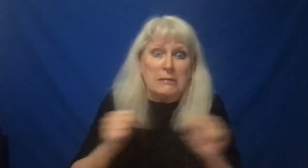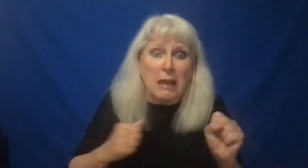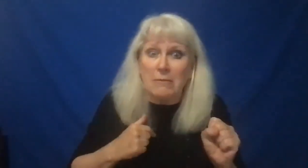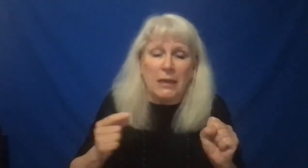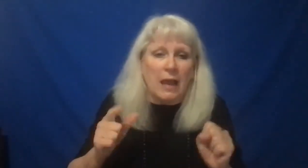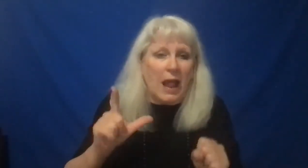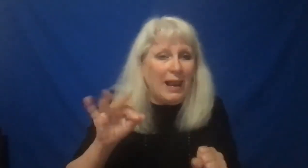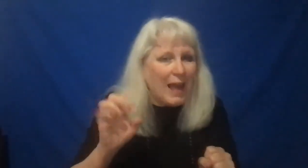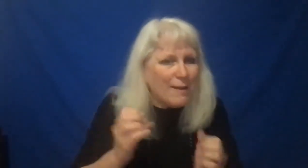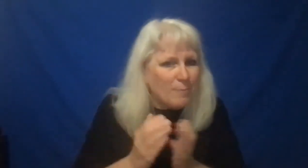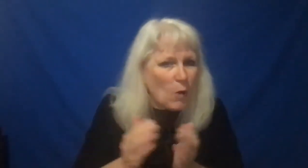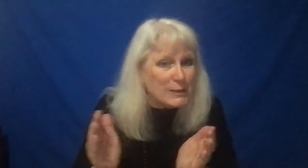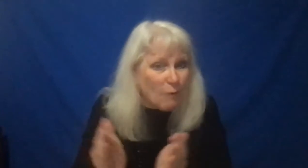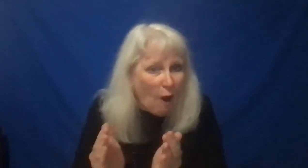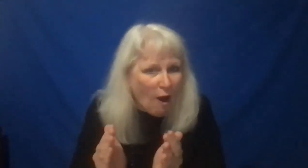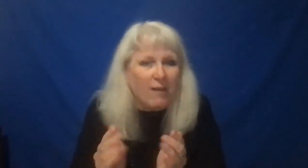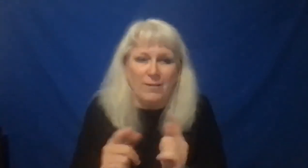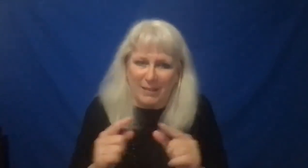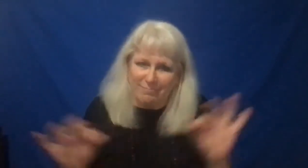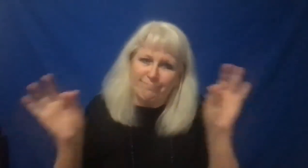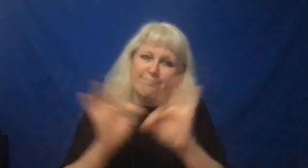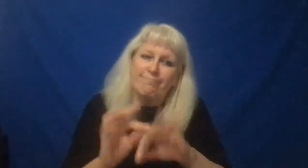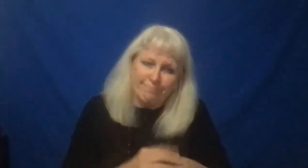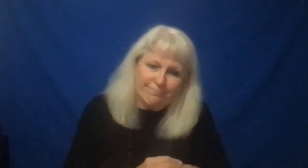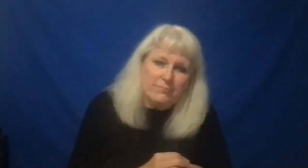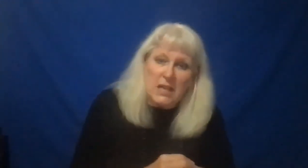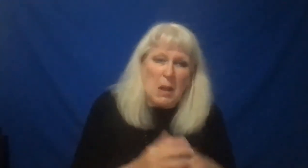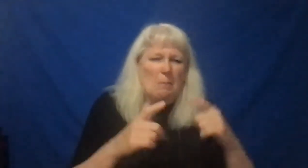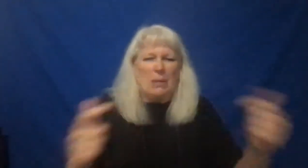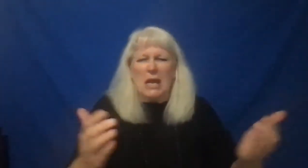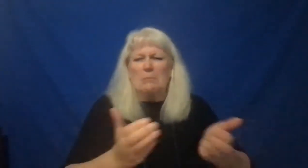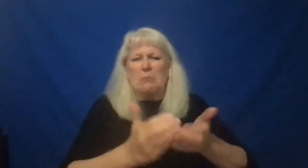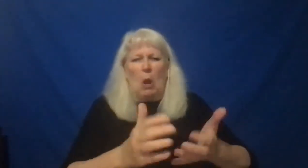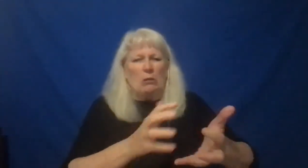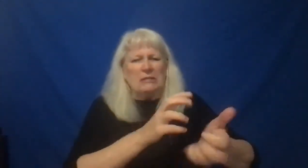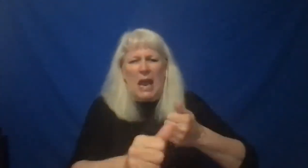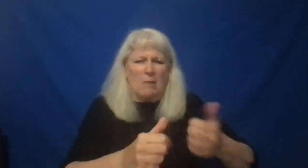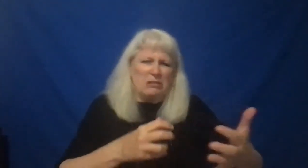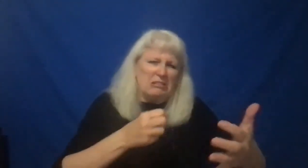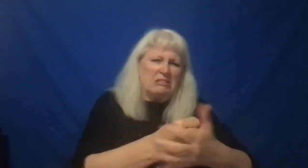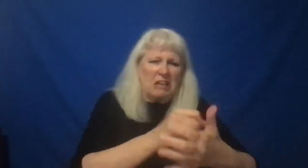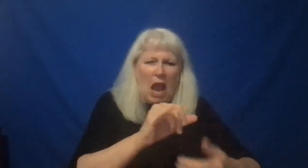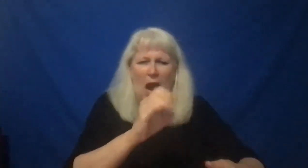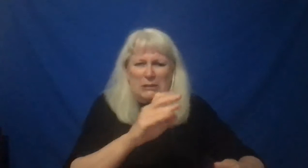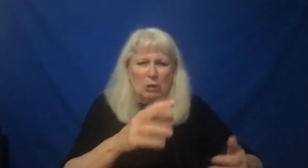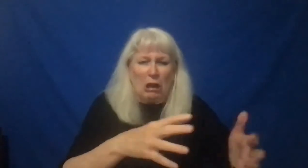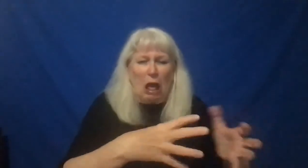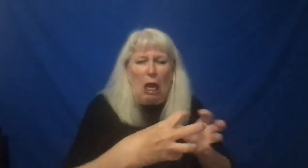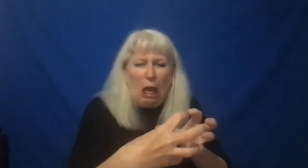even though this large boat is damaged, et cetera, it could allow, and if you take